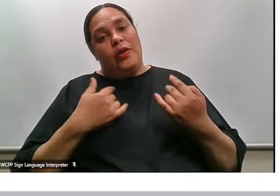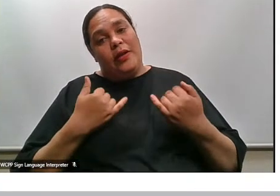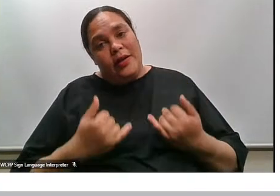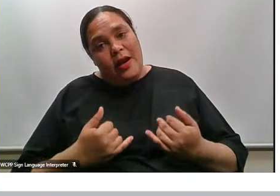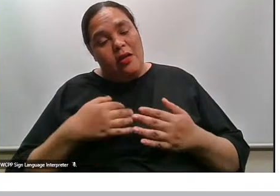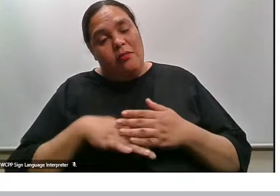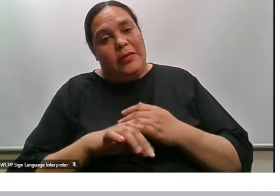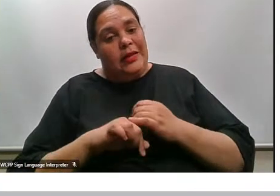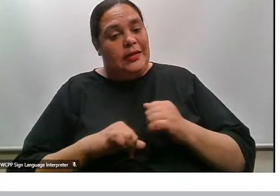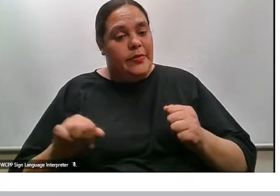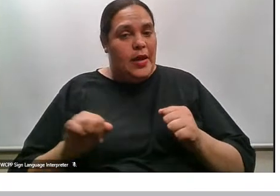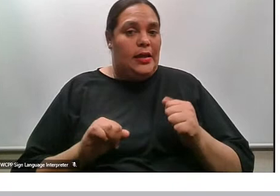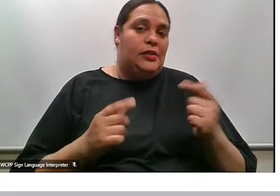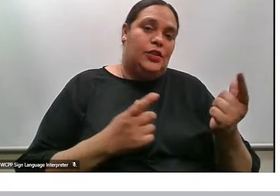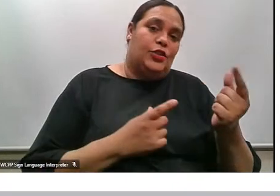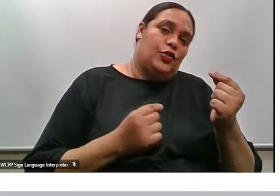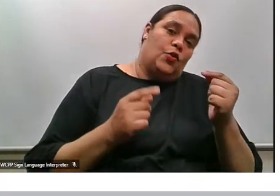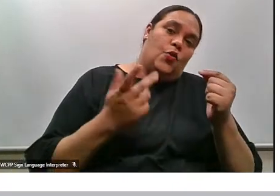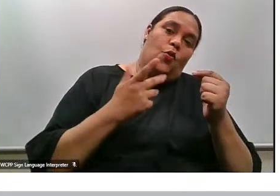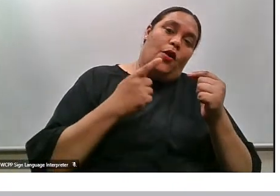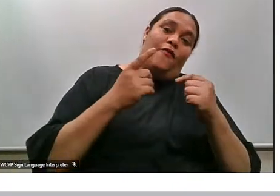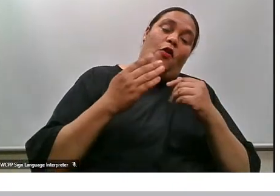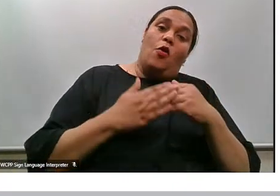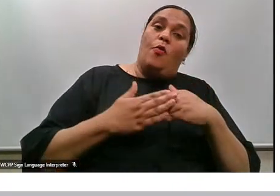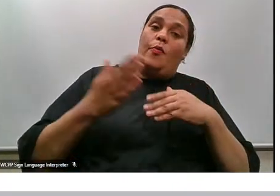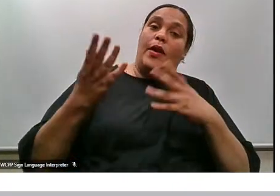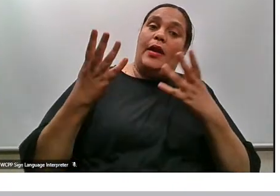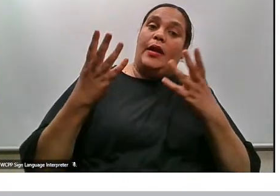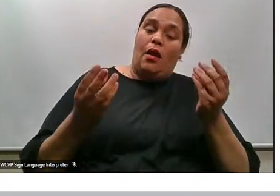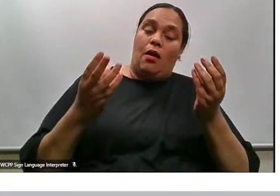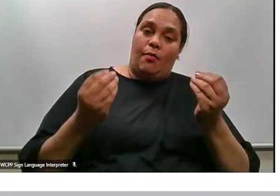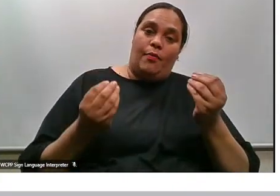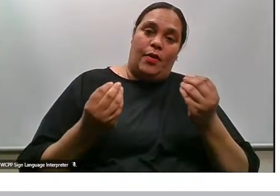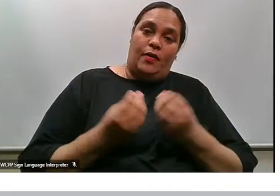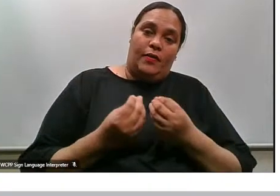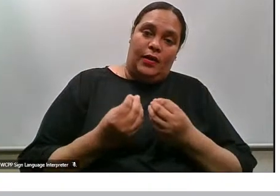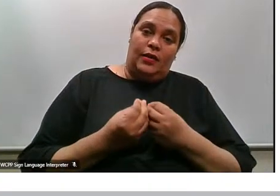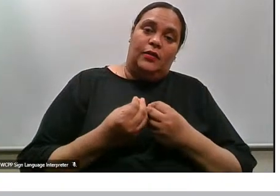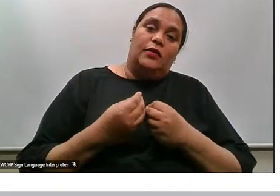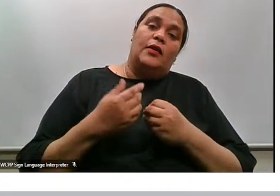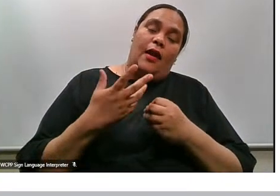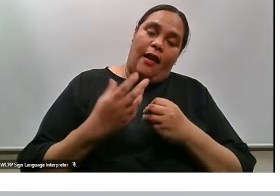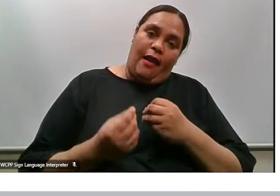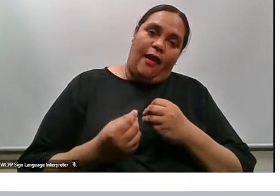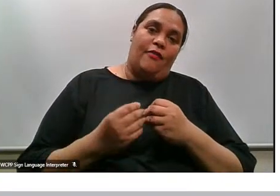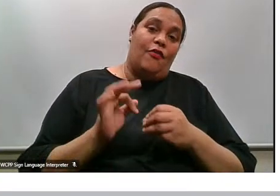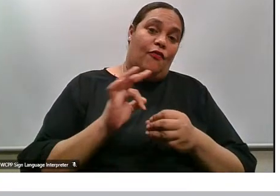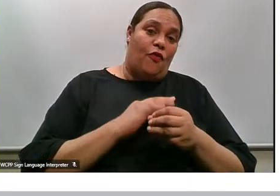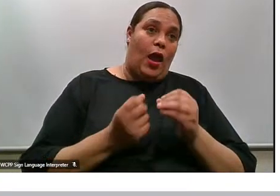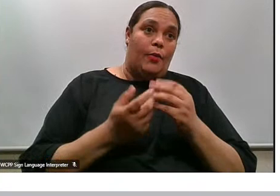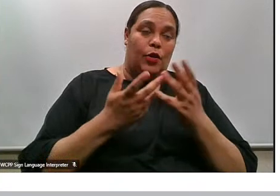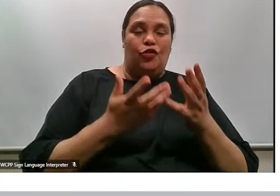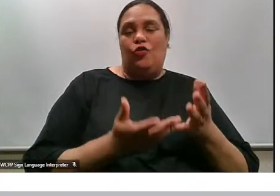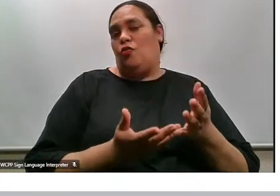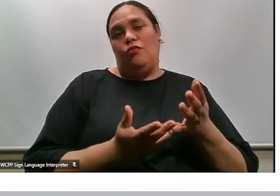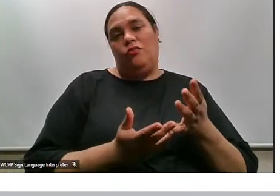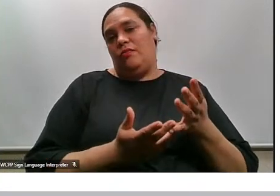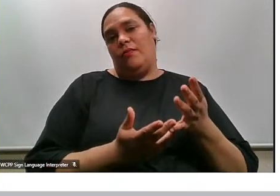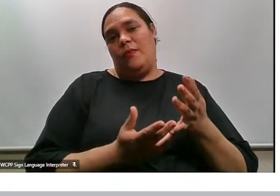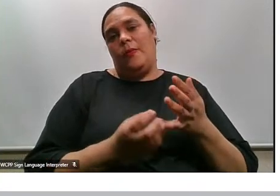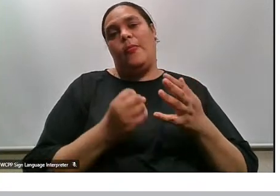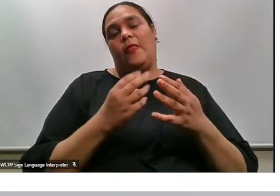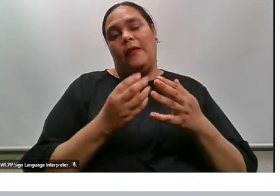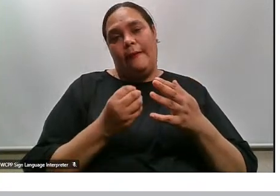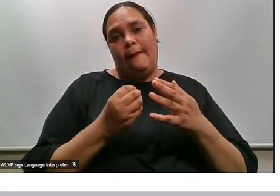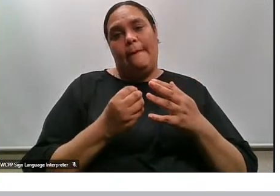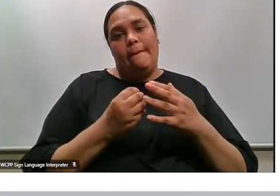into spaces that, for a large extent, hasn't always happened. So